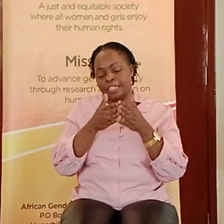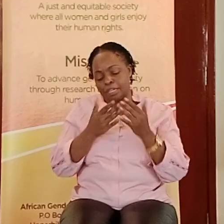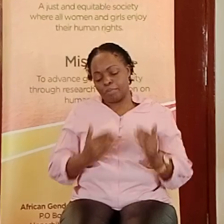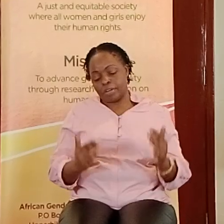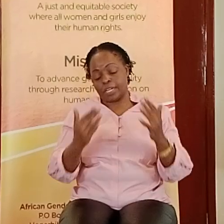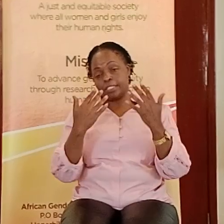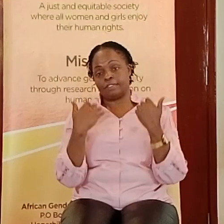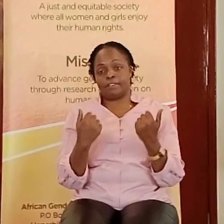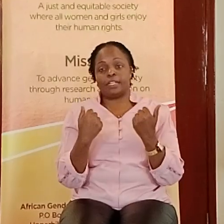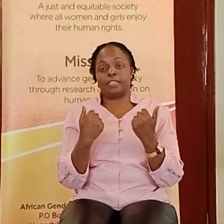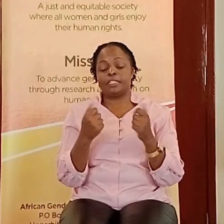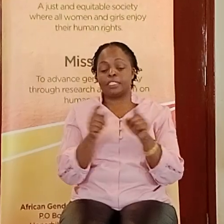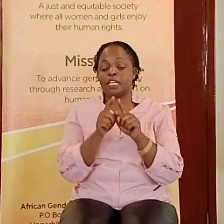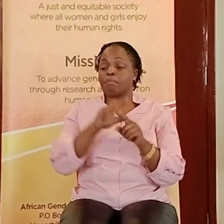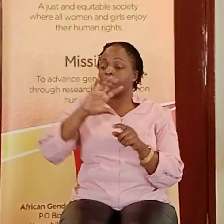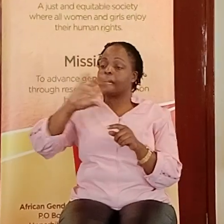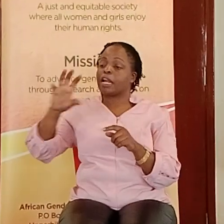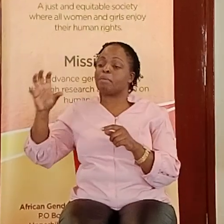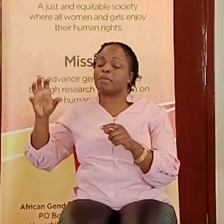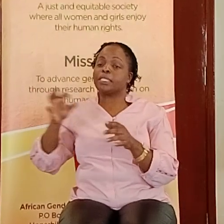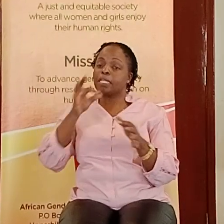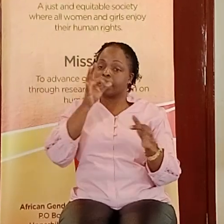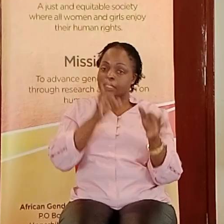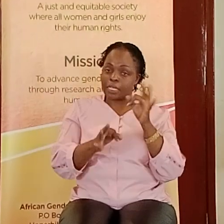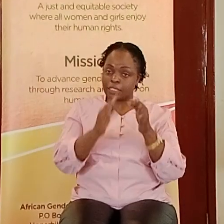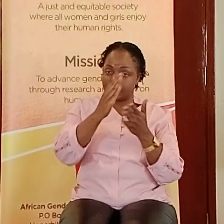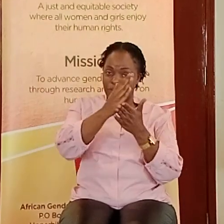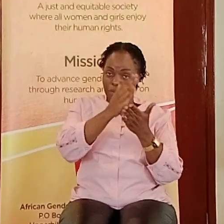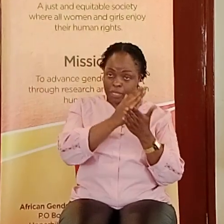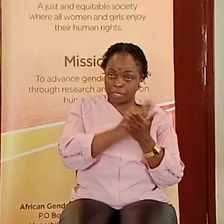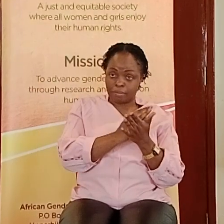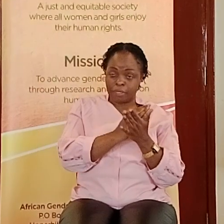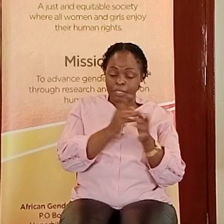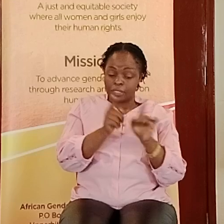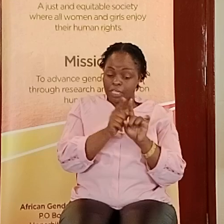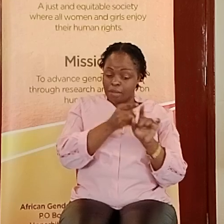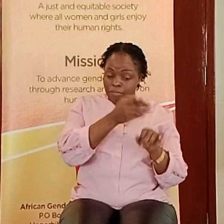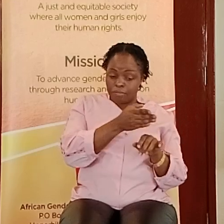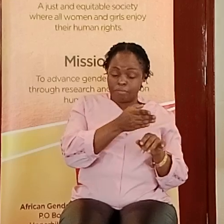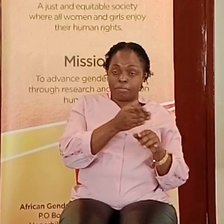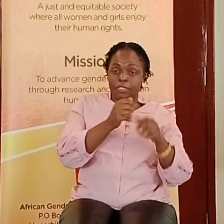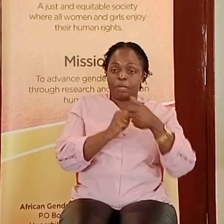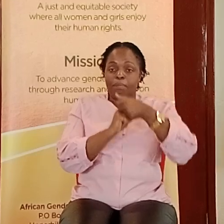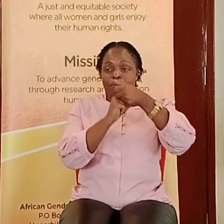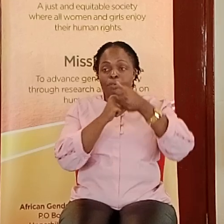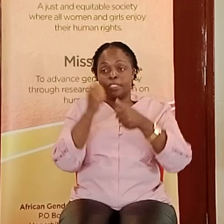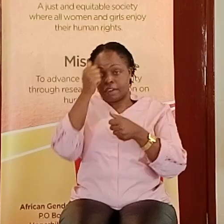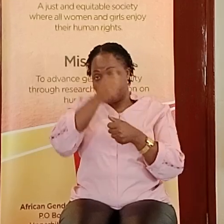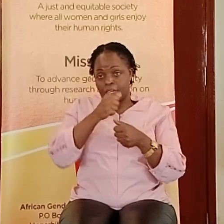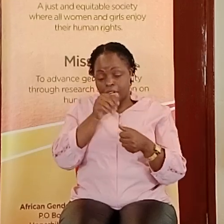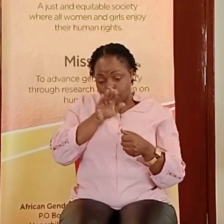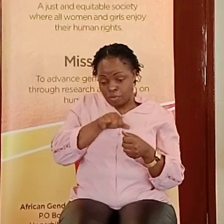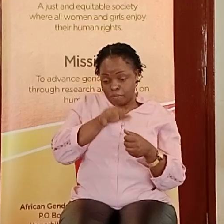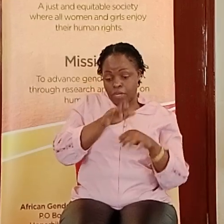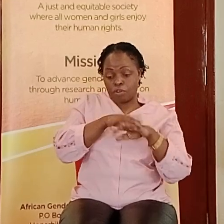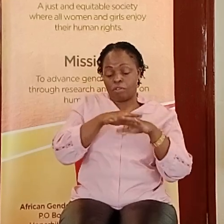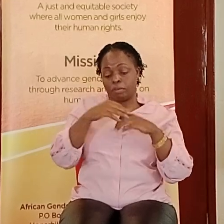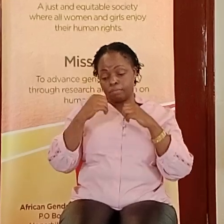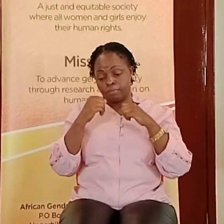And specifically on climate justice, we've been supporting African women across Africa on capacity building on